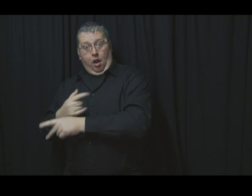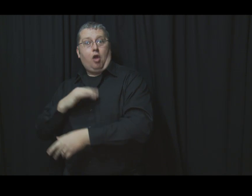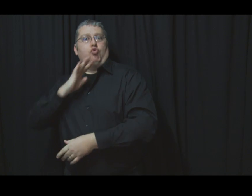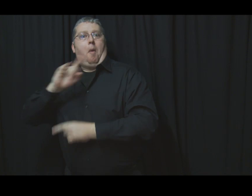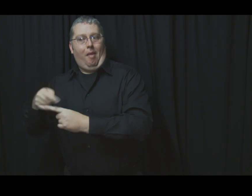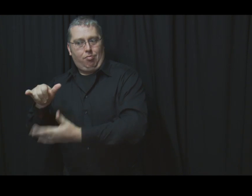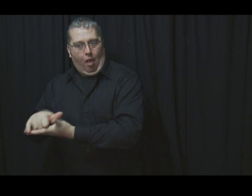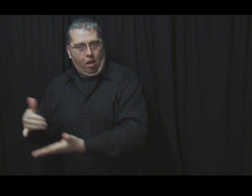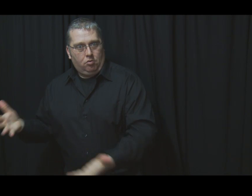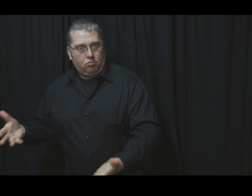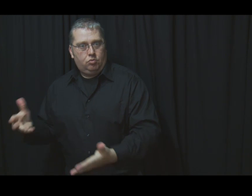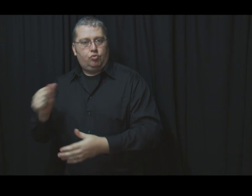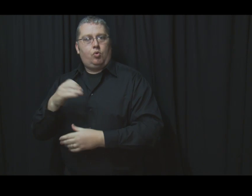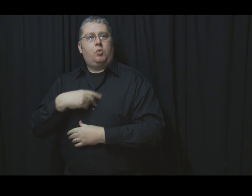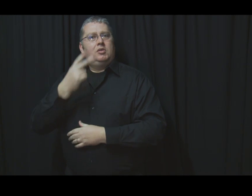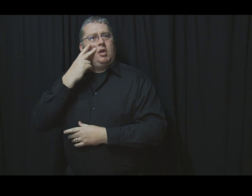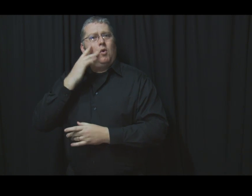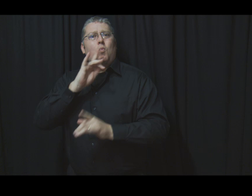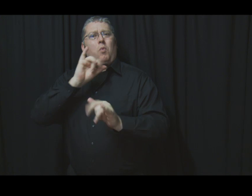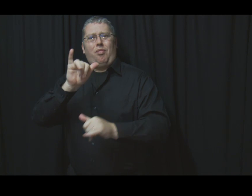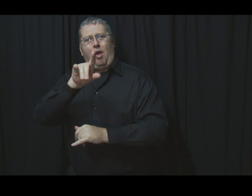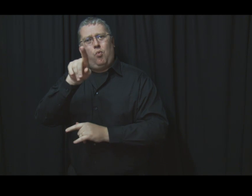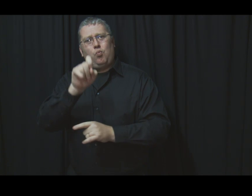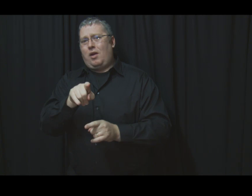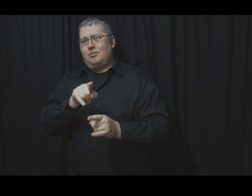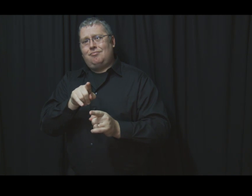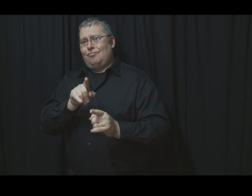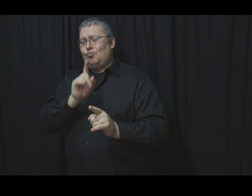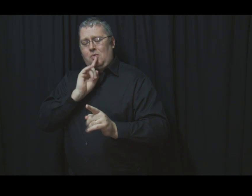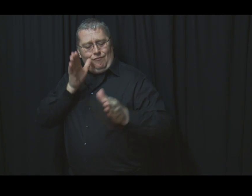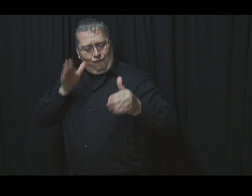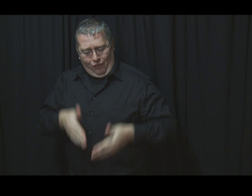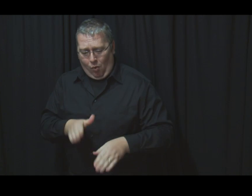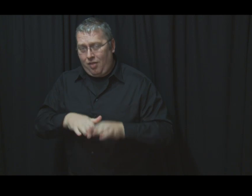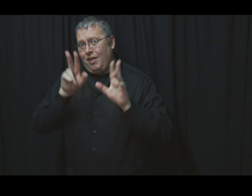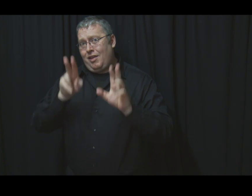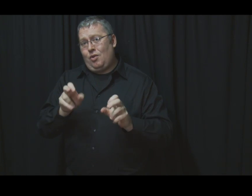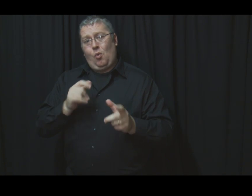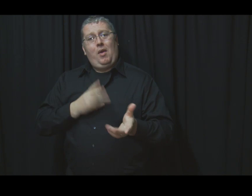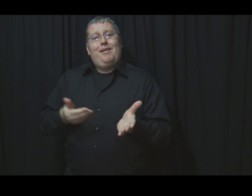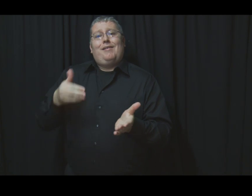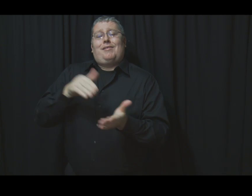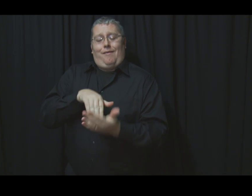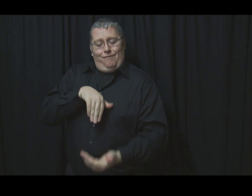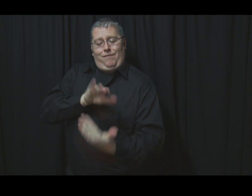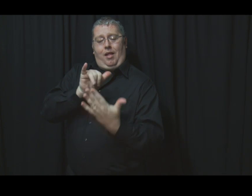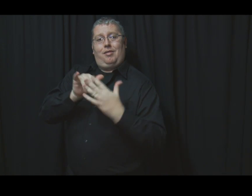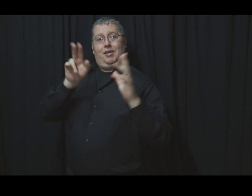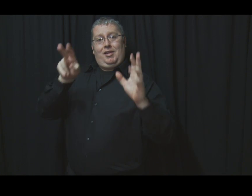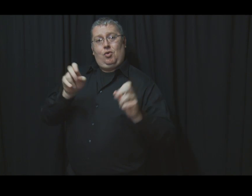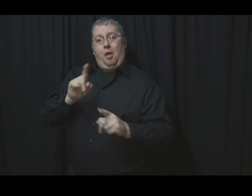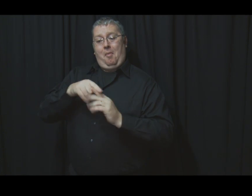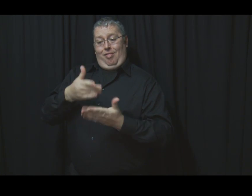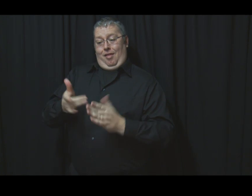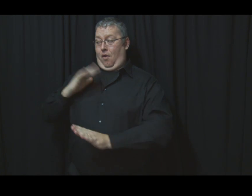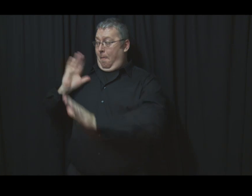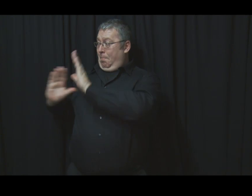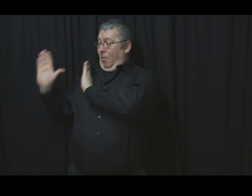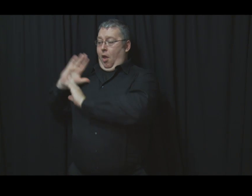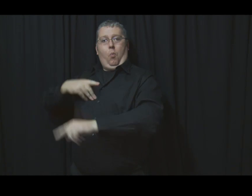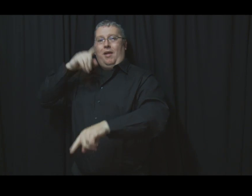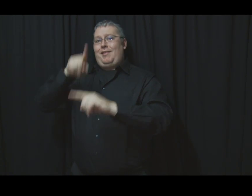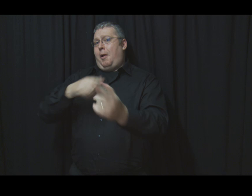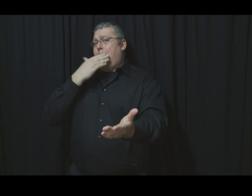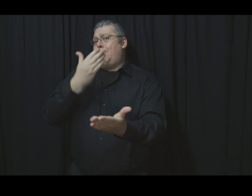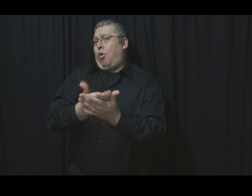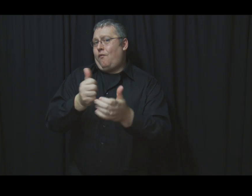so, really that question comes down to the fact that we're again dealing with the fact there's aspects about the past that you can't scientifically prove